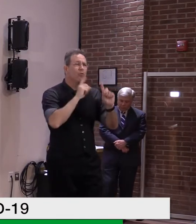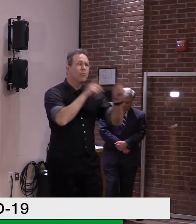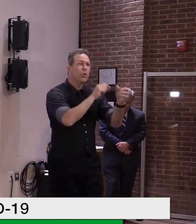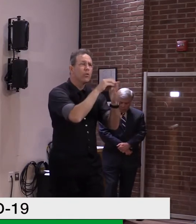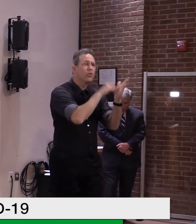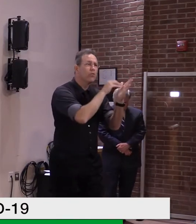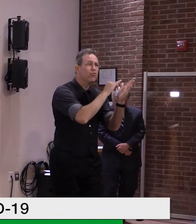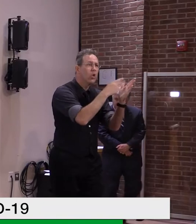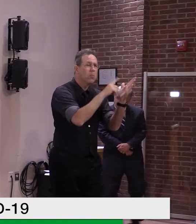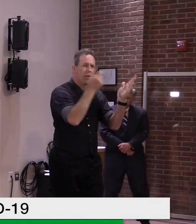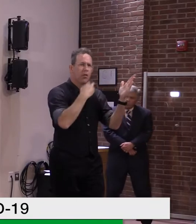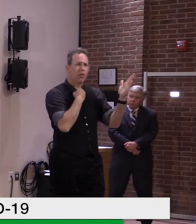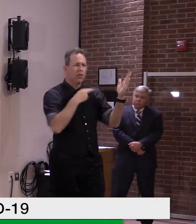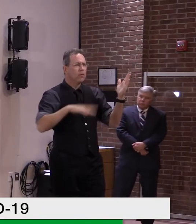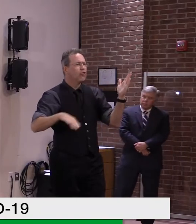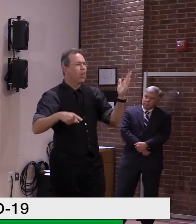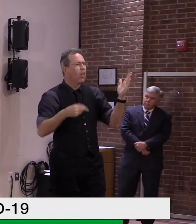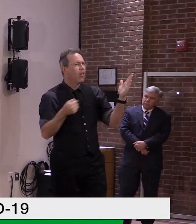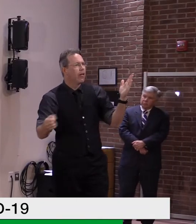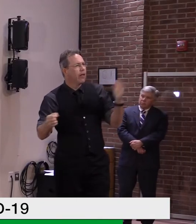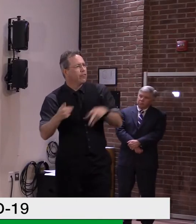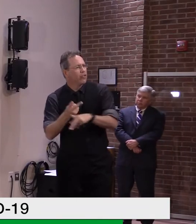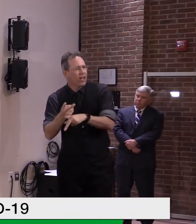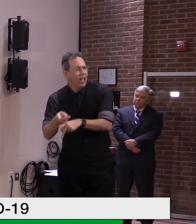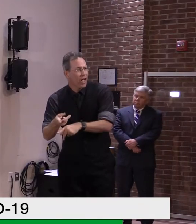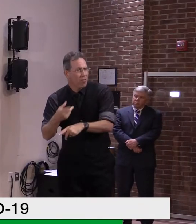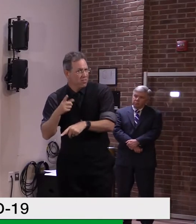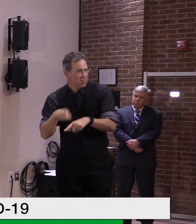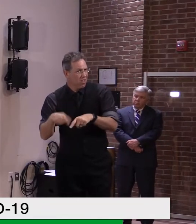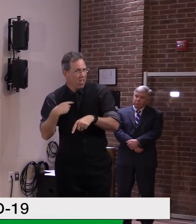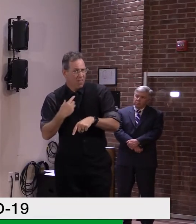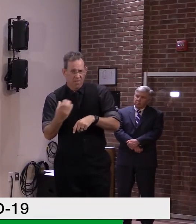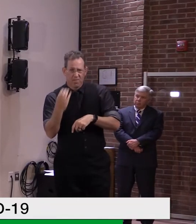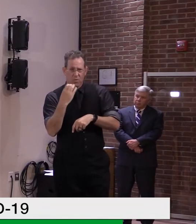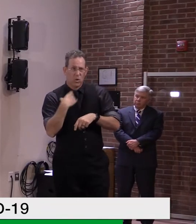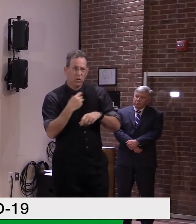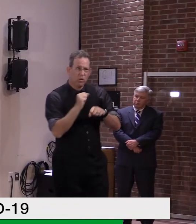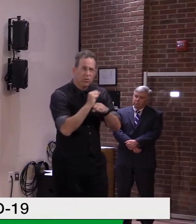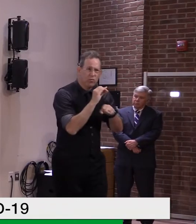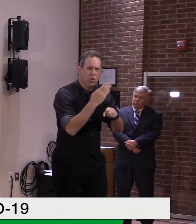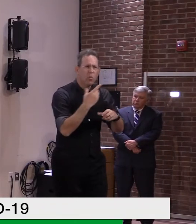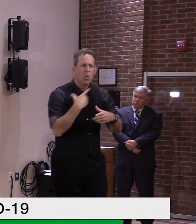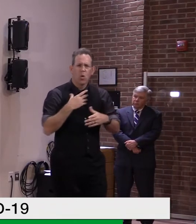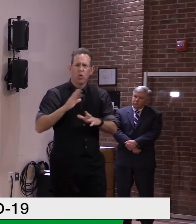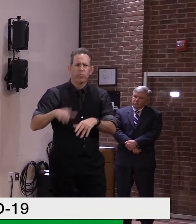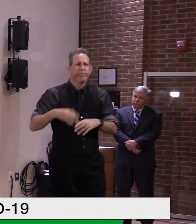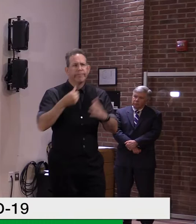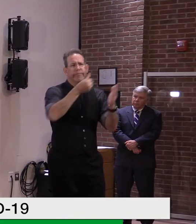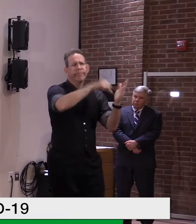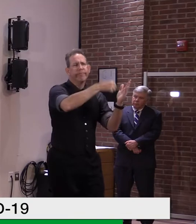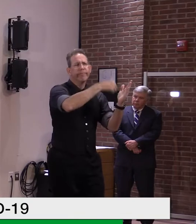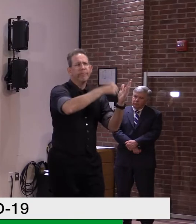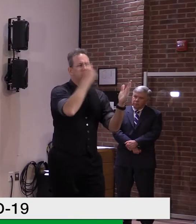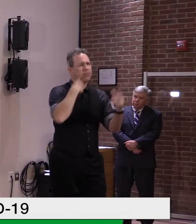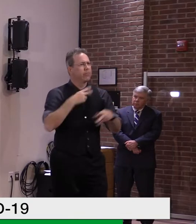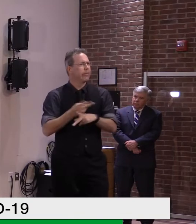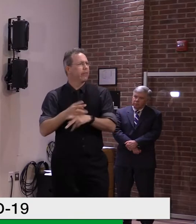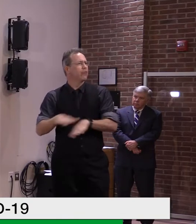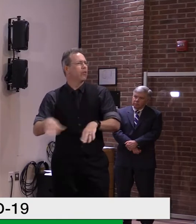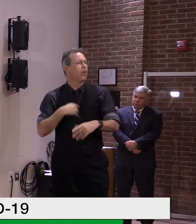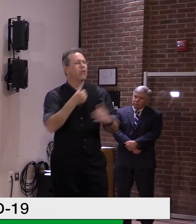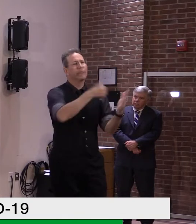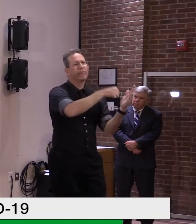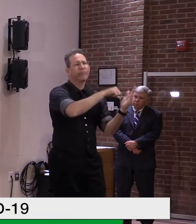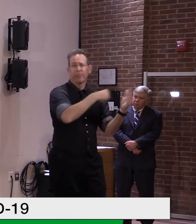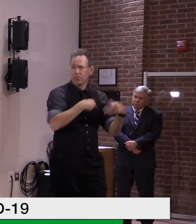benefits? I believe that it would have to be somehow associated with COVID for